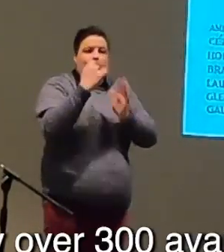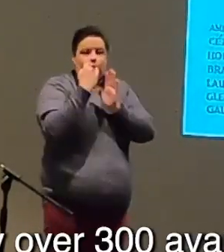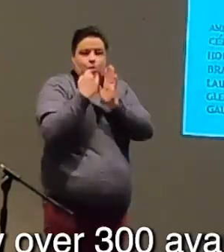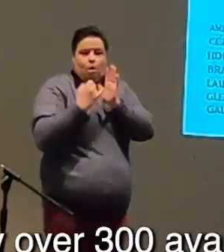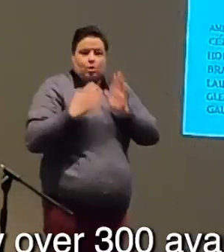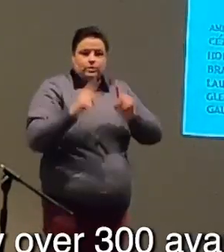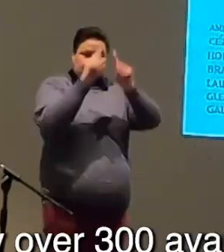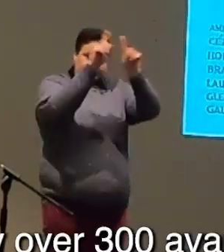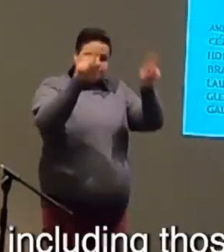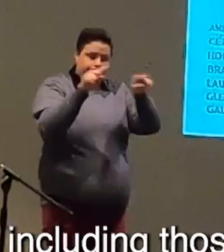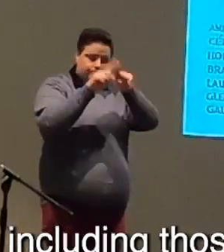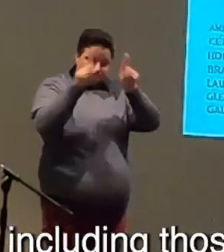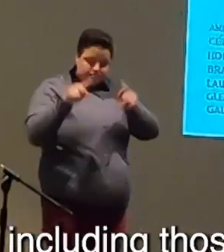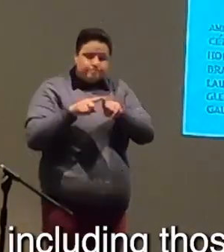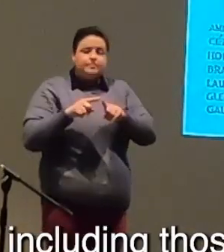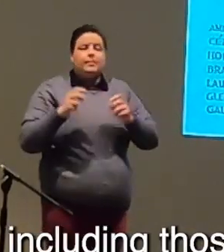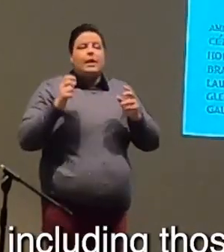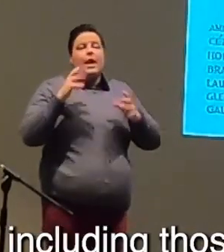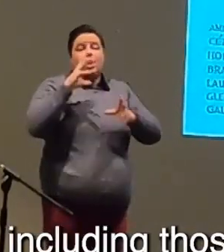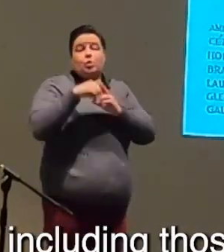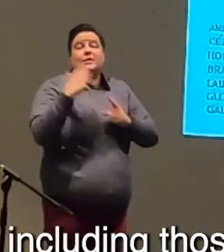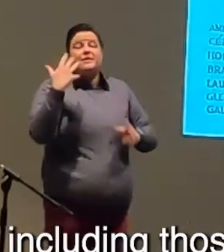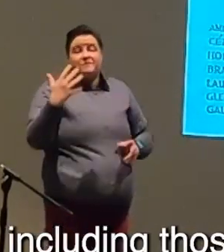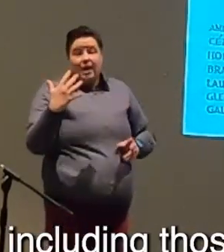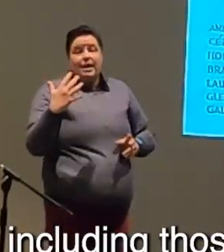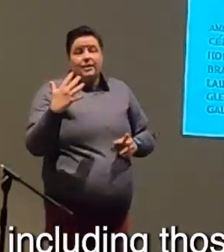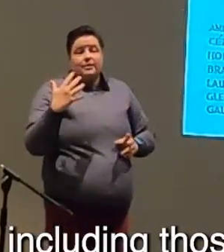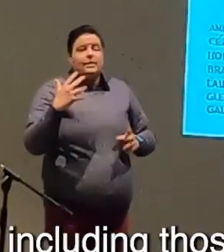and American artists, including those 5